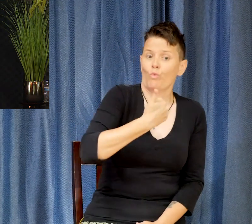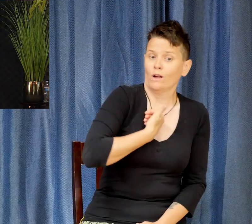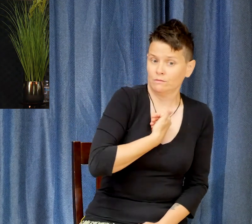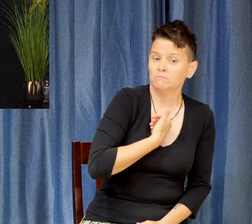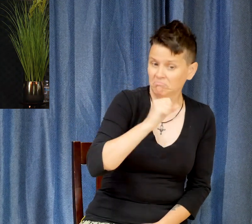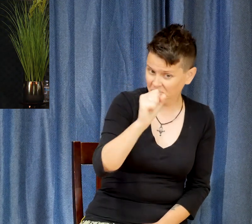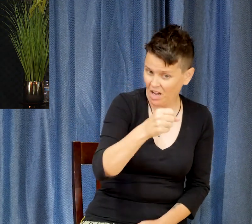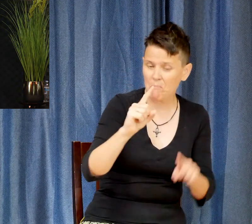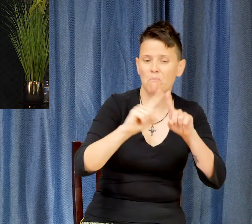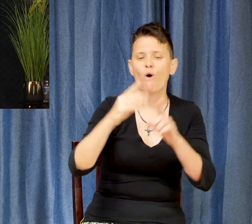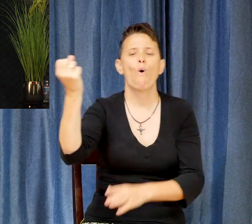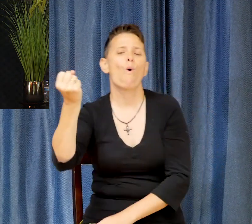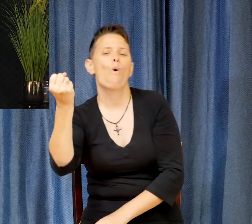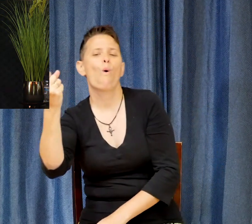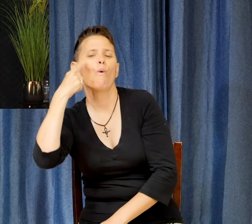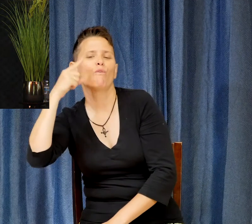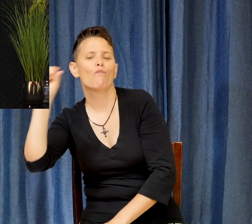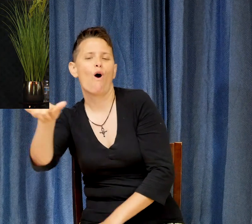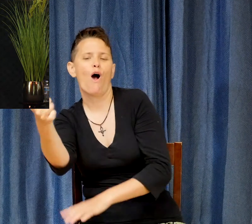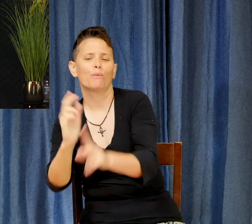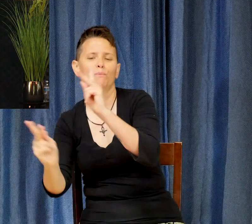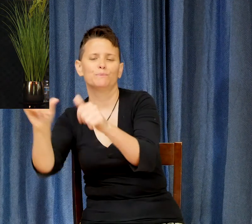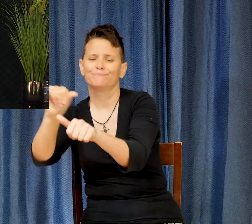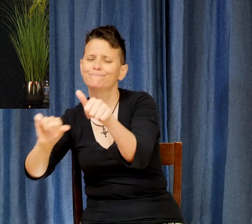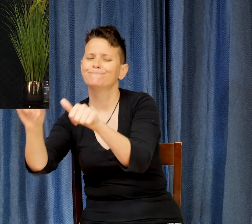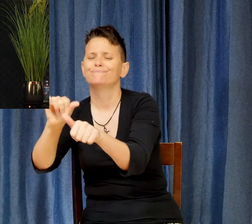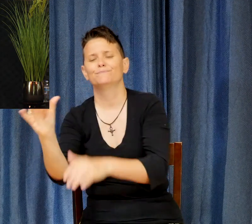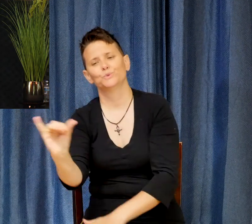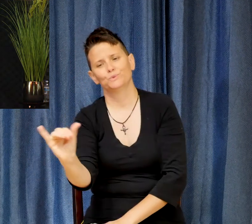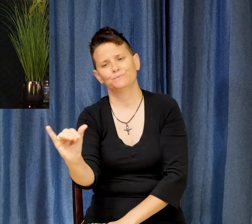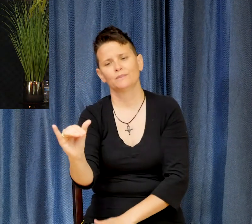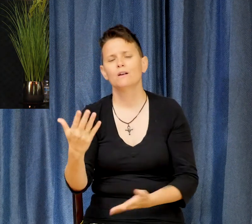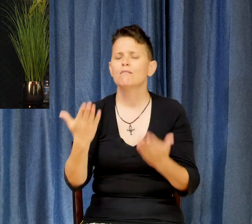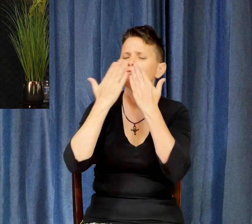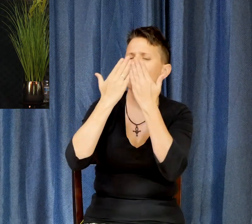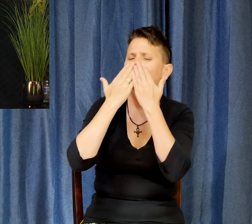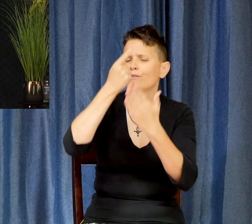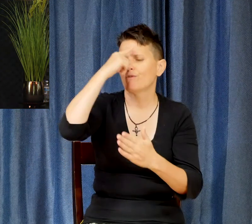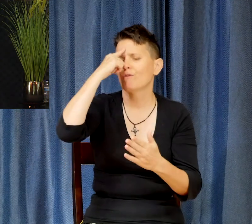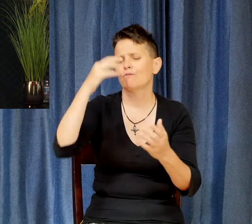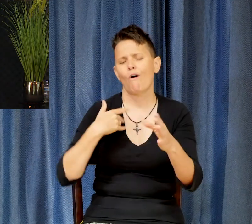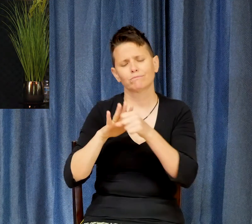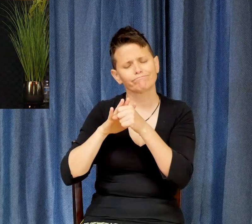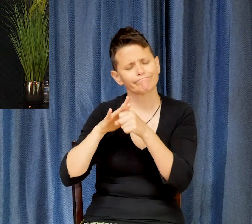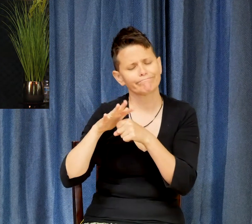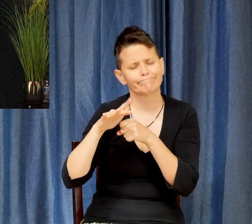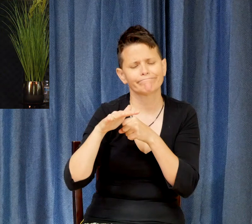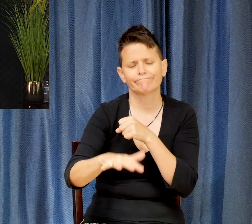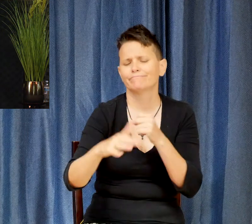other. We offer our deepest thanks for the abundance of everything good that is right here awaiting